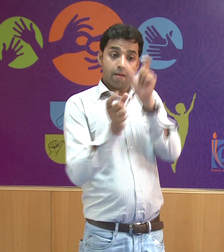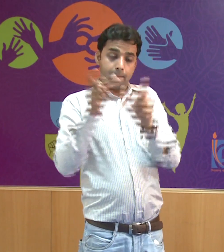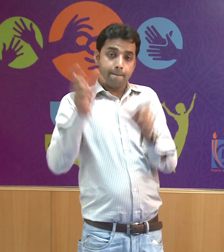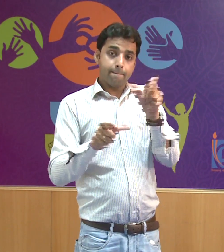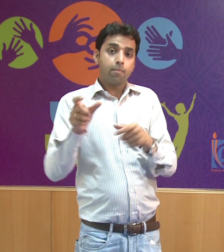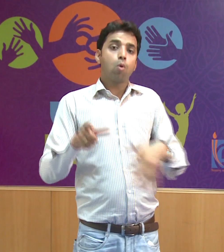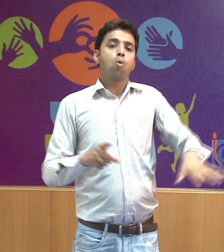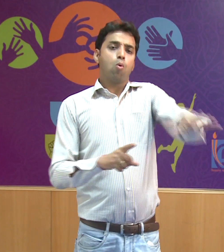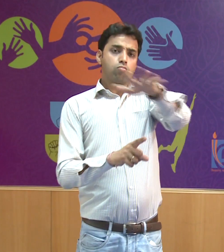whole country.